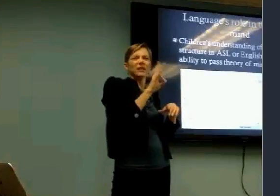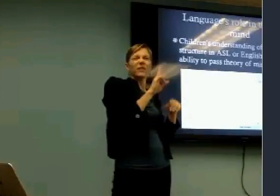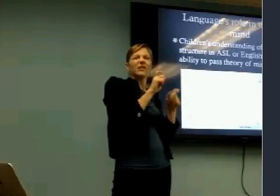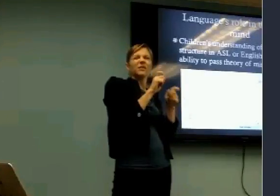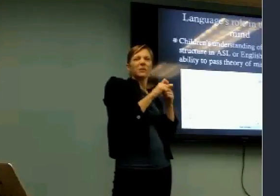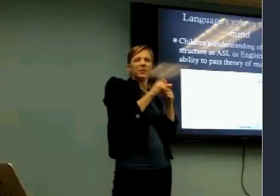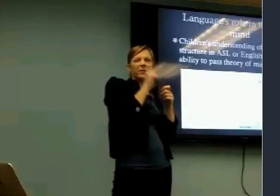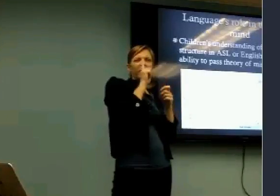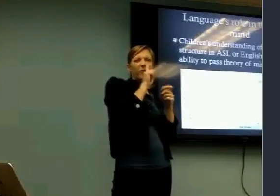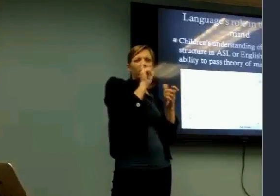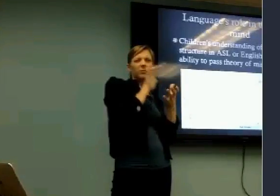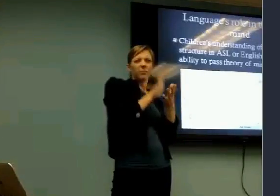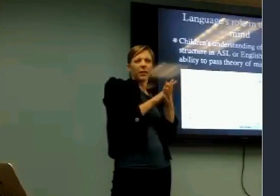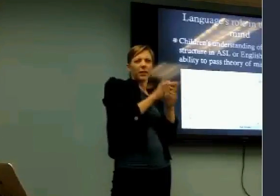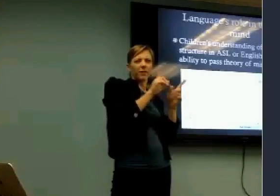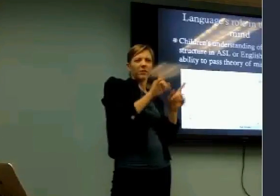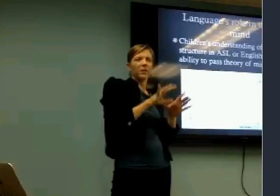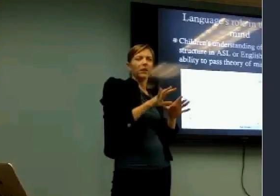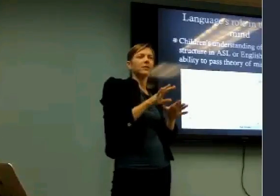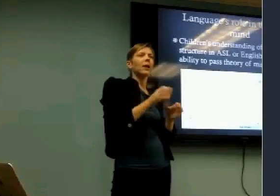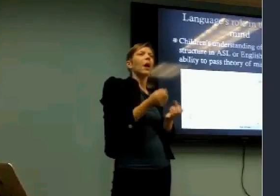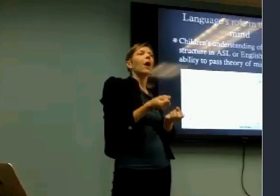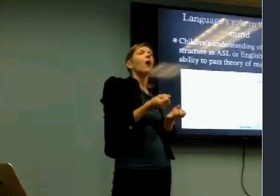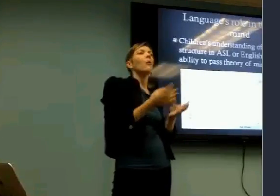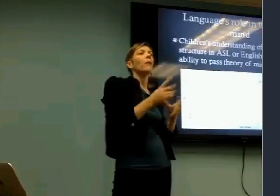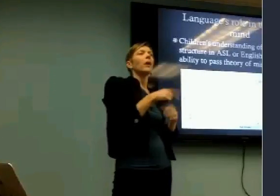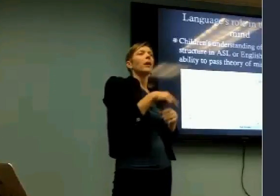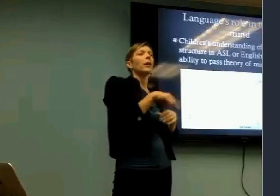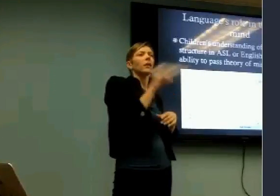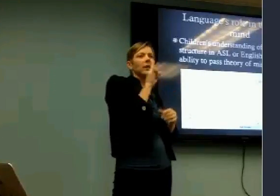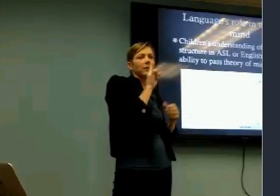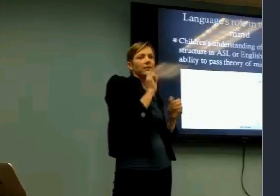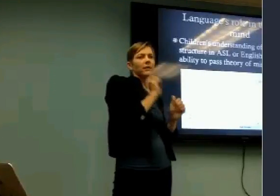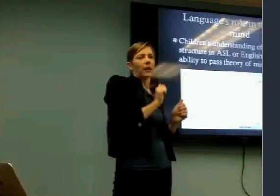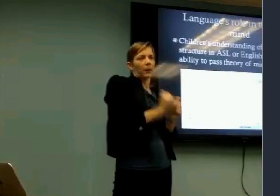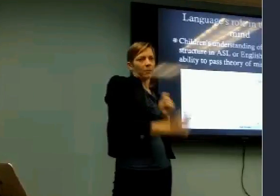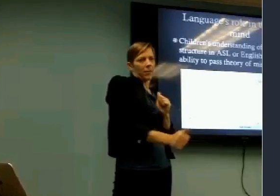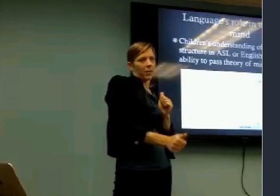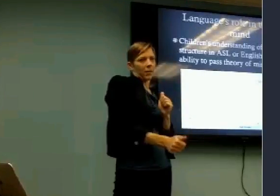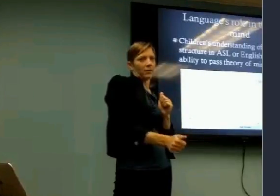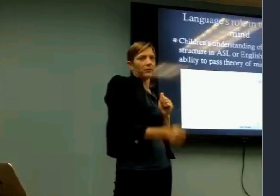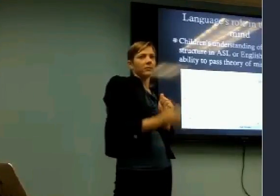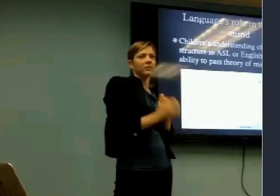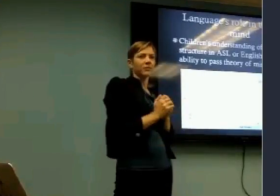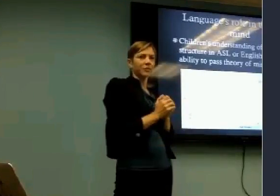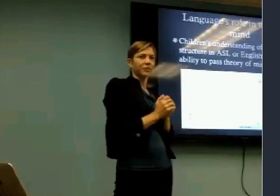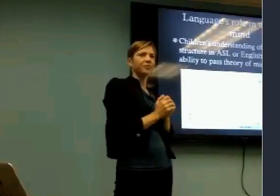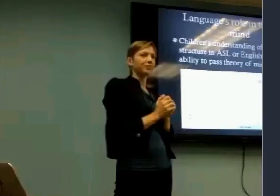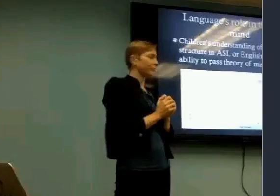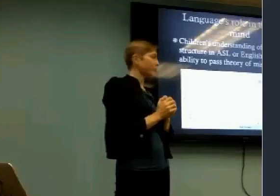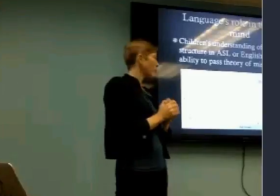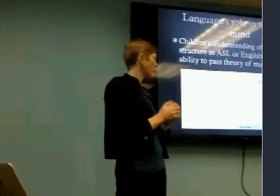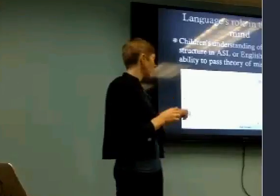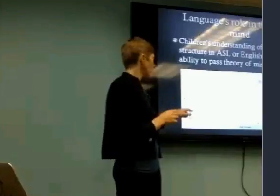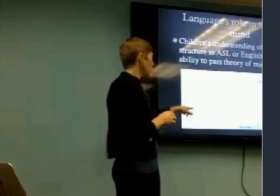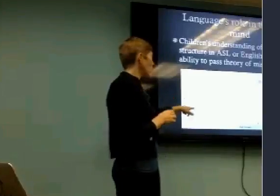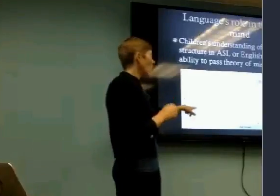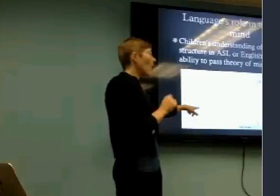on the left, we see that the score is on 7 false belief tasks. And we see